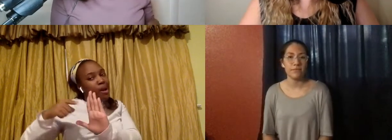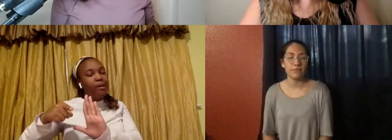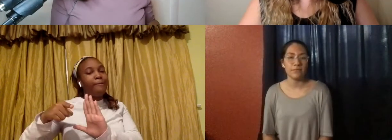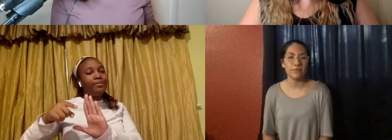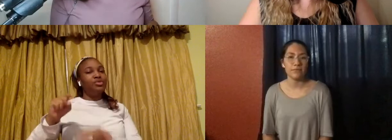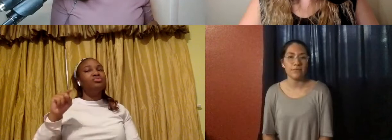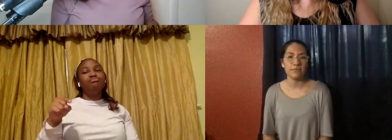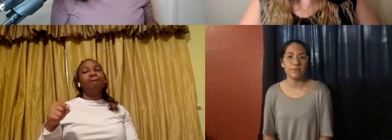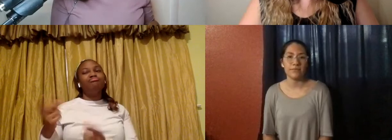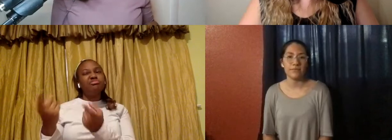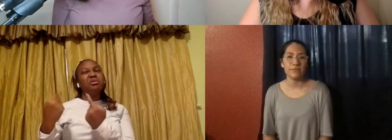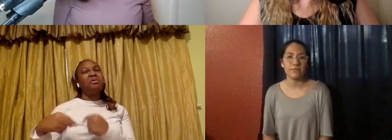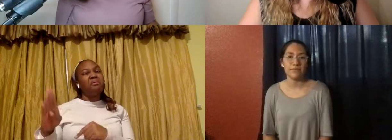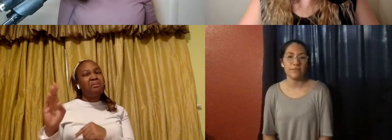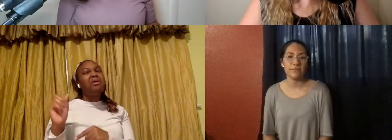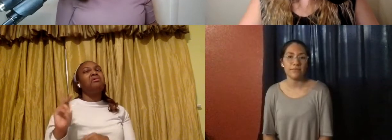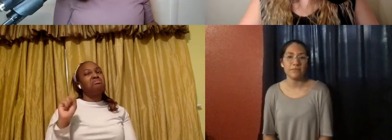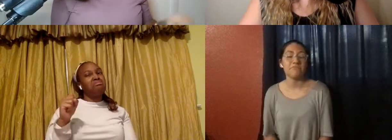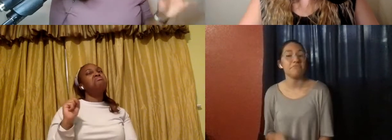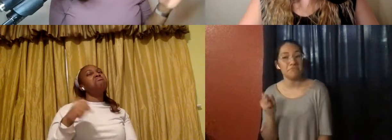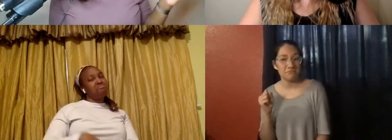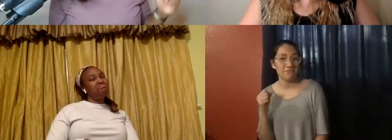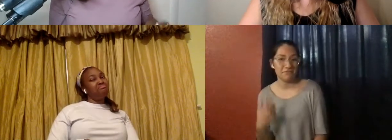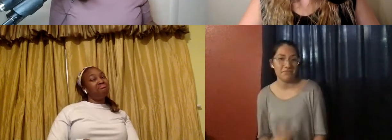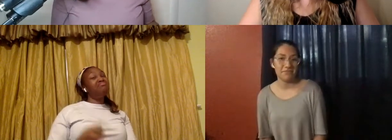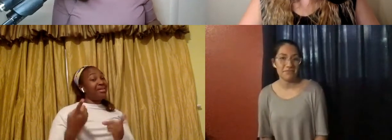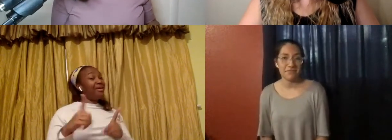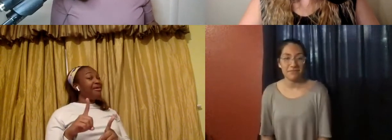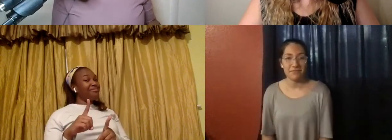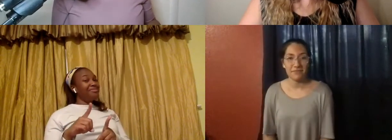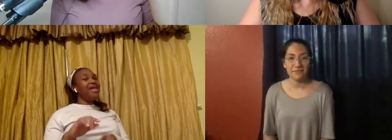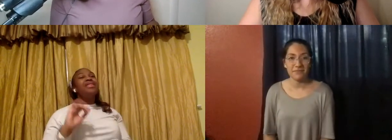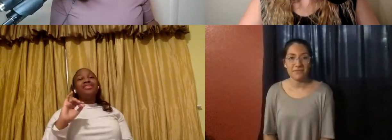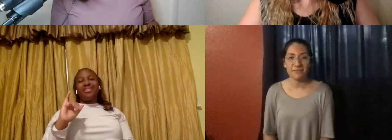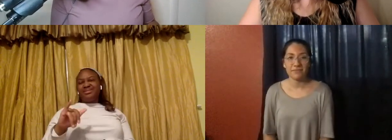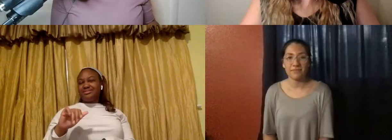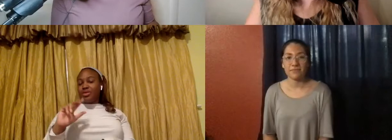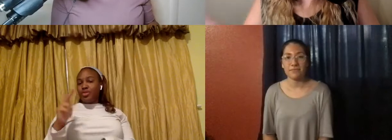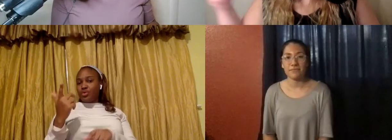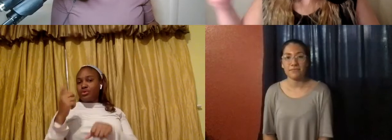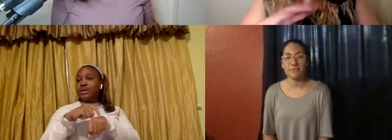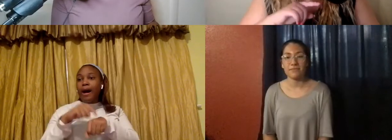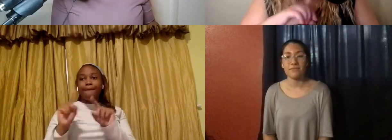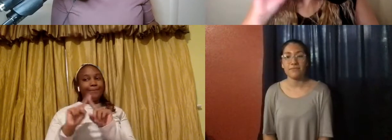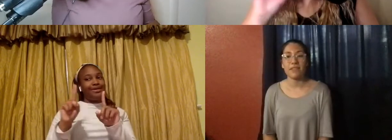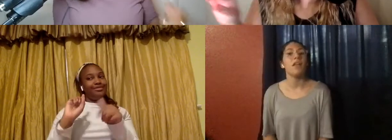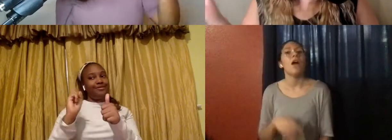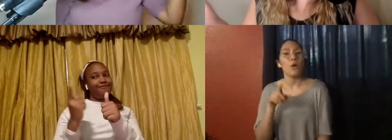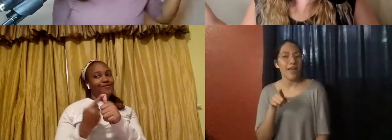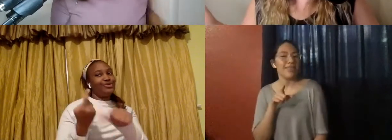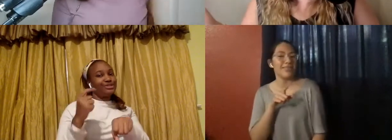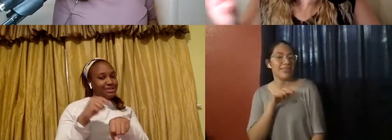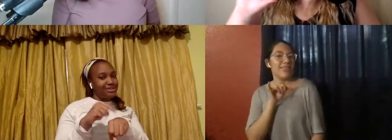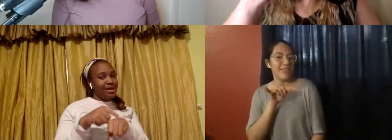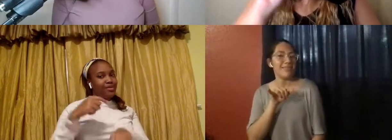you're gonna come back for this. And he did, you know? Mm-hmm. Yeah. That wasn't the third time we hooked up. That was the first time he hooked up that he said that. That's what